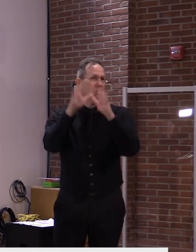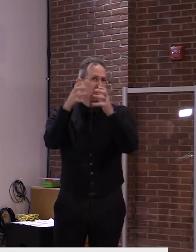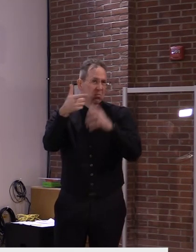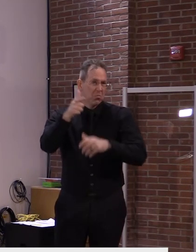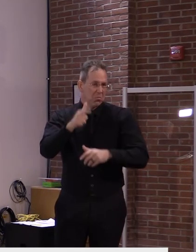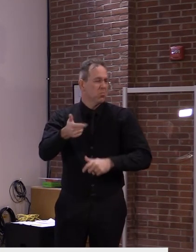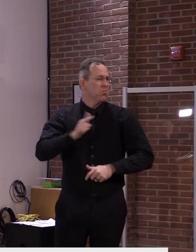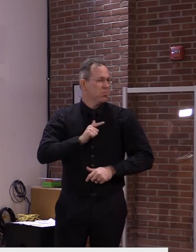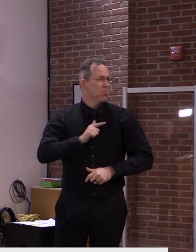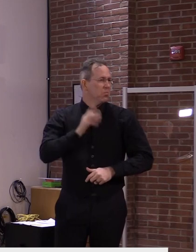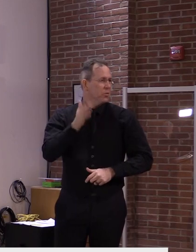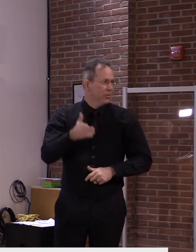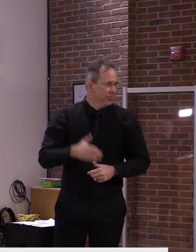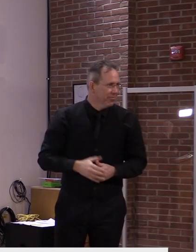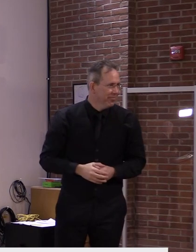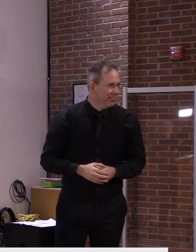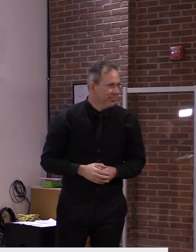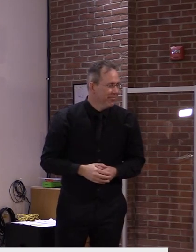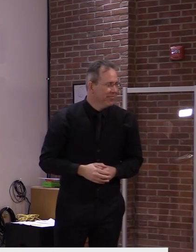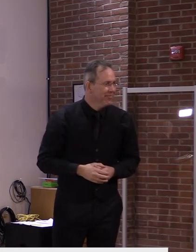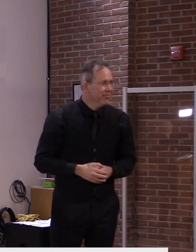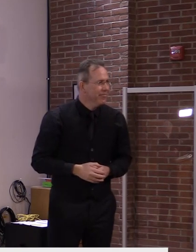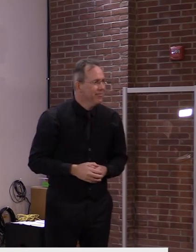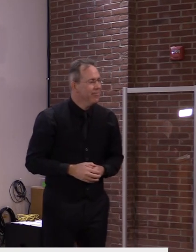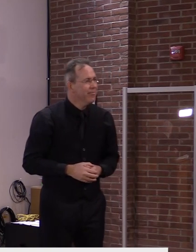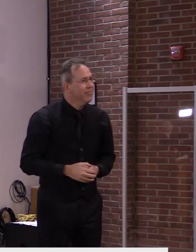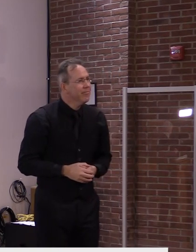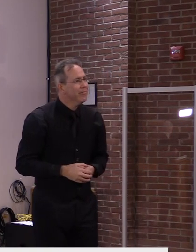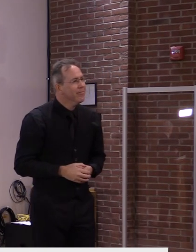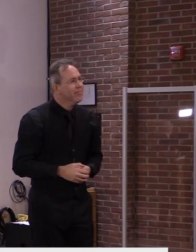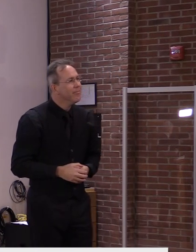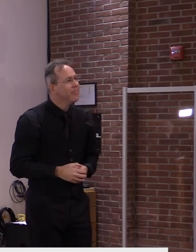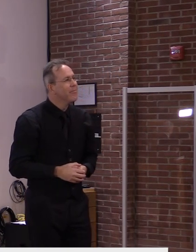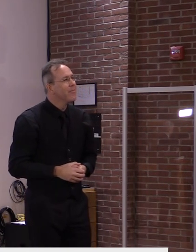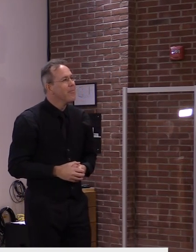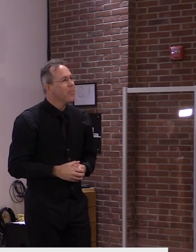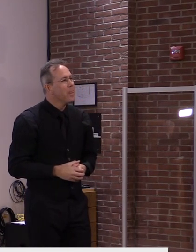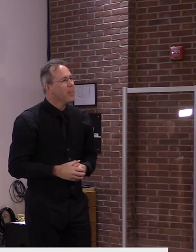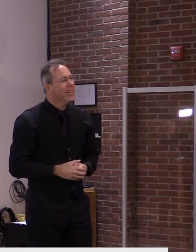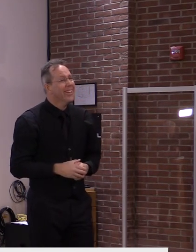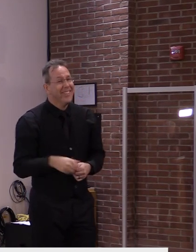Well, sounds like you're having a clinic. It sounds like you might make 65 and up now, you're telling me.